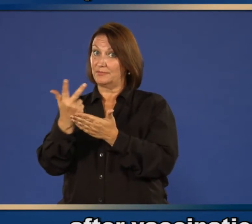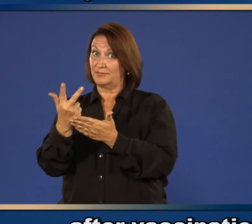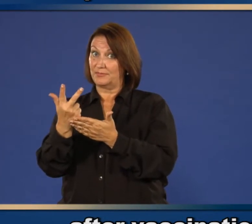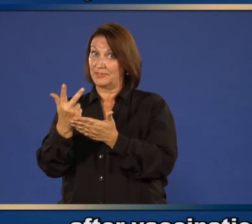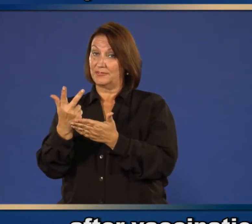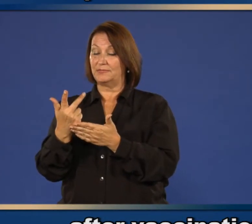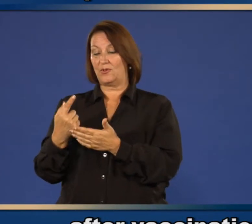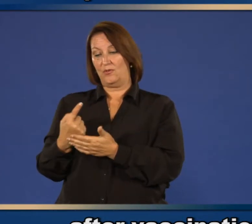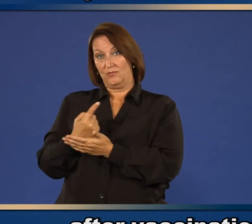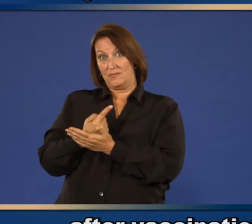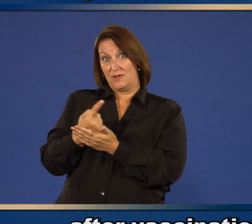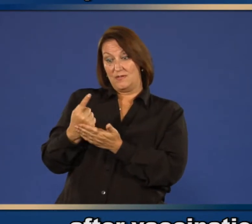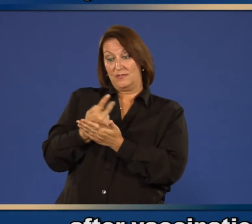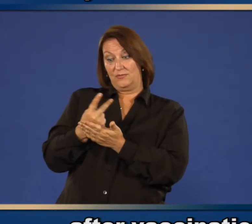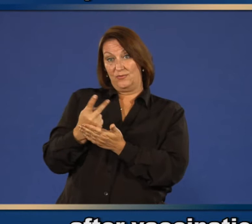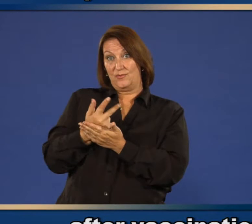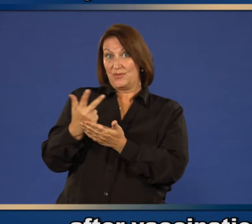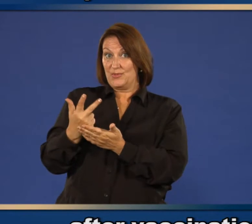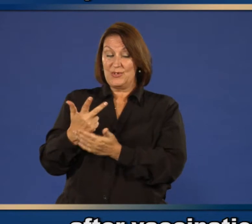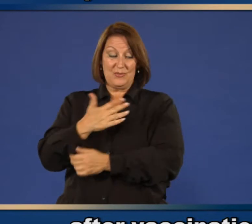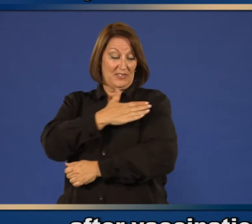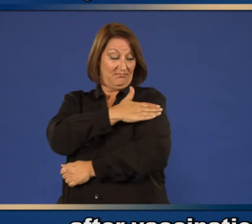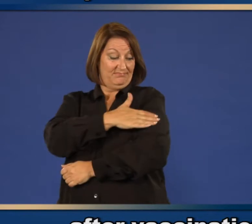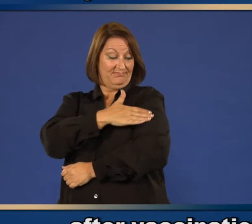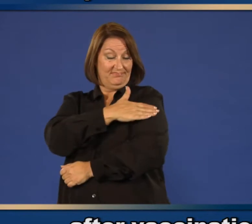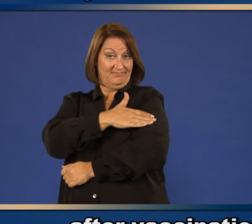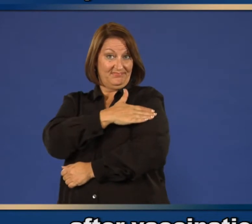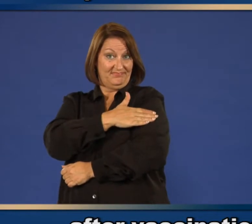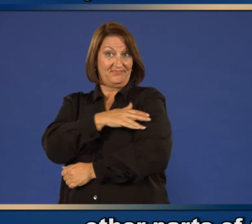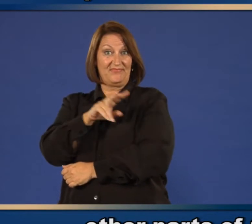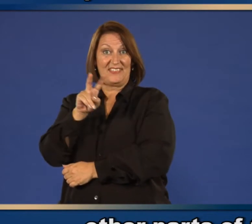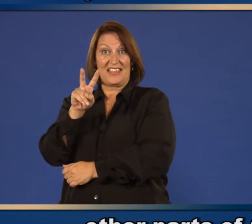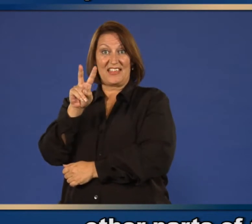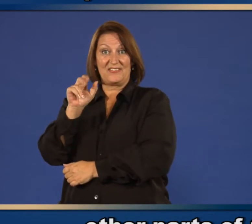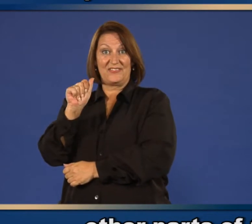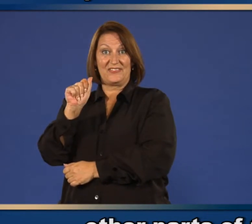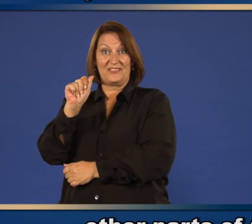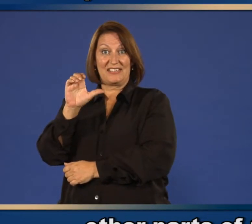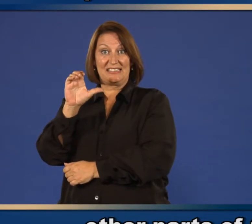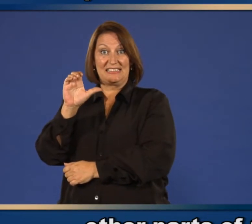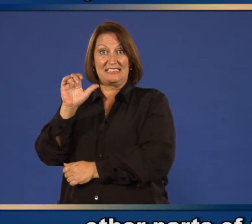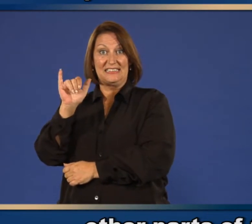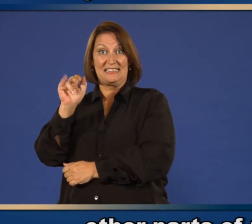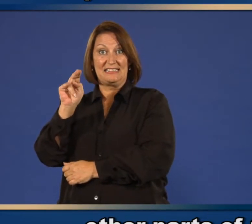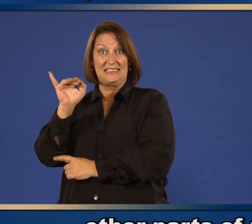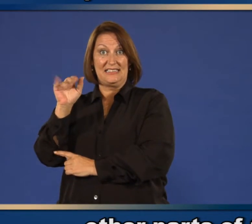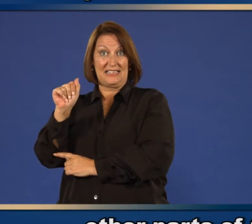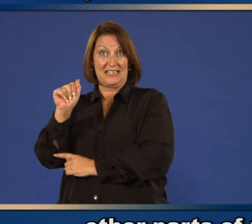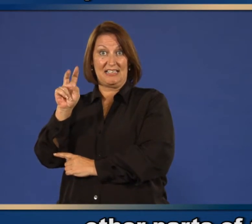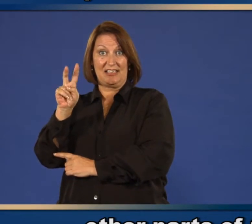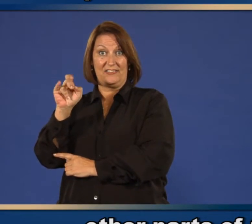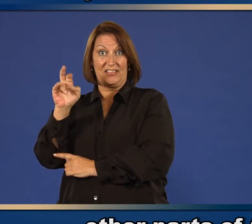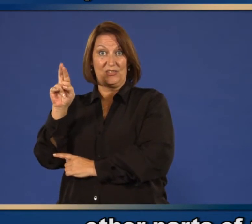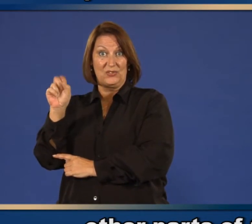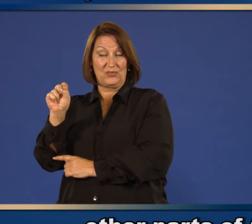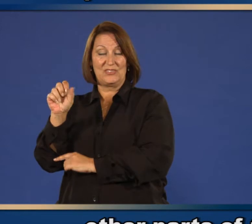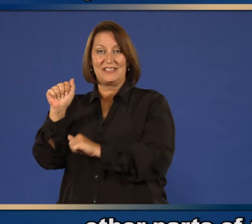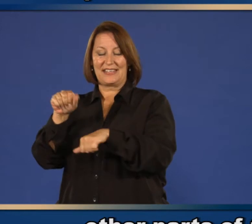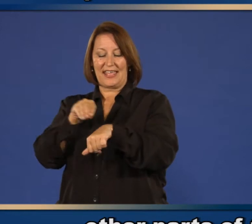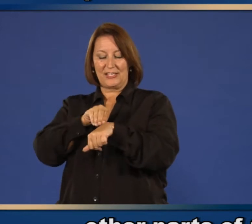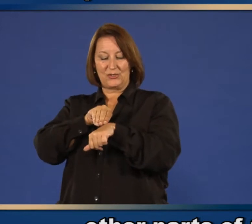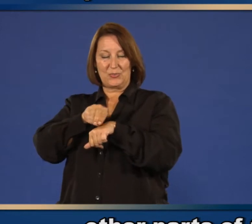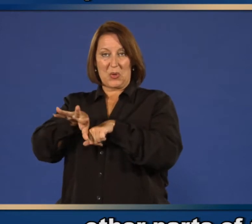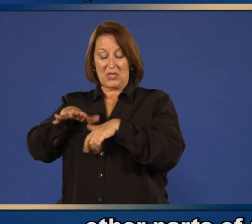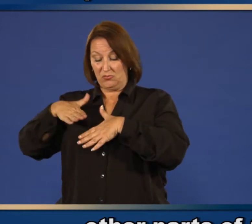During this time, vaccinia can be spread to other parts of the body or to other individuals